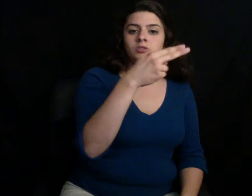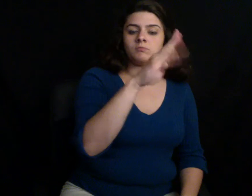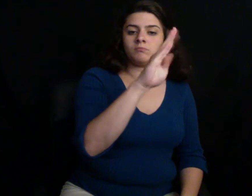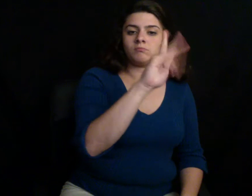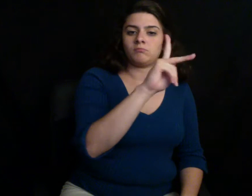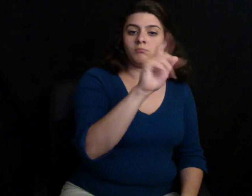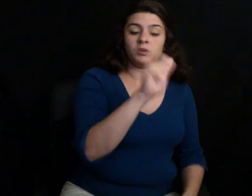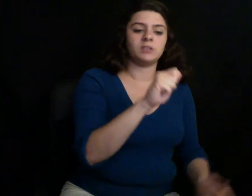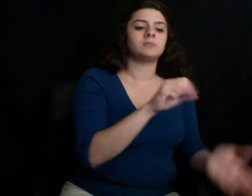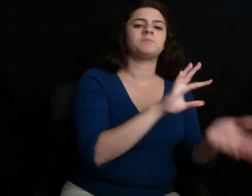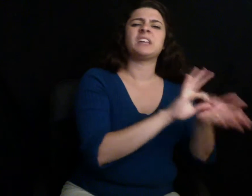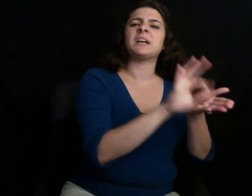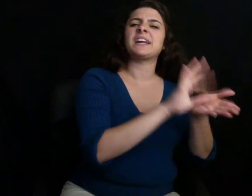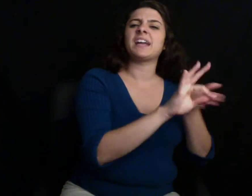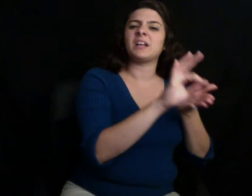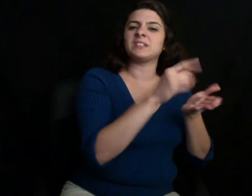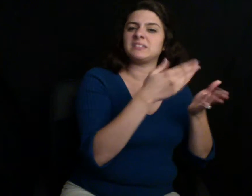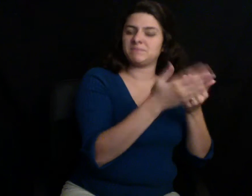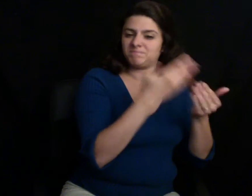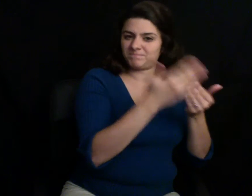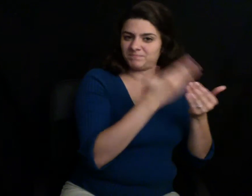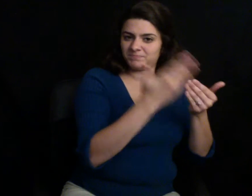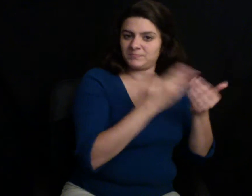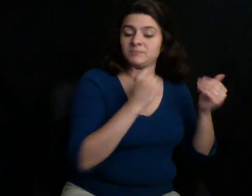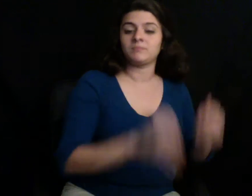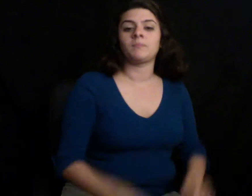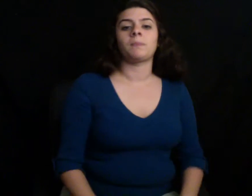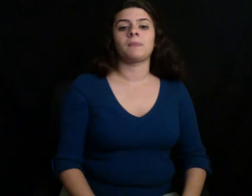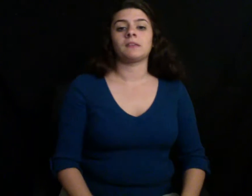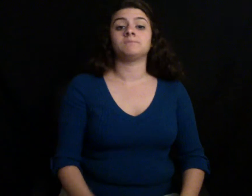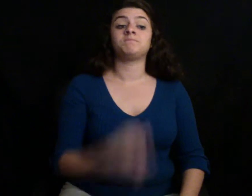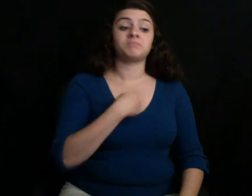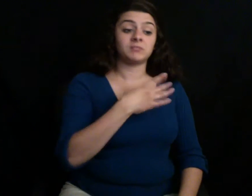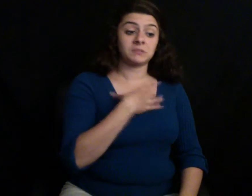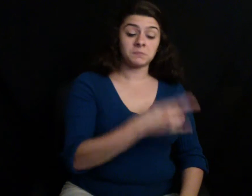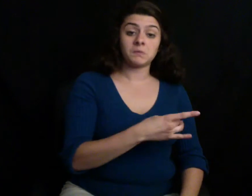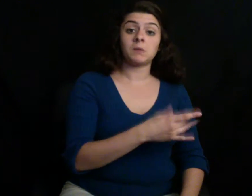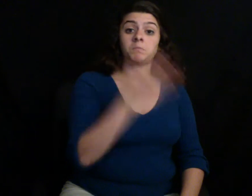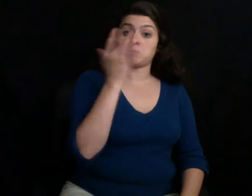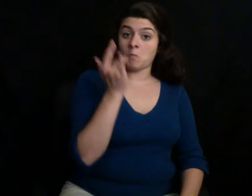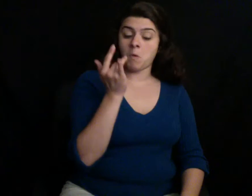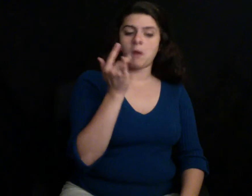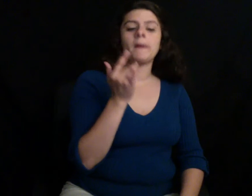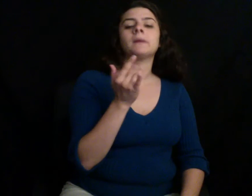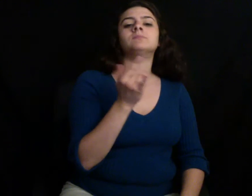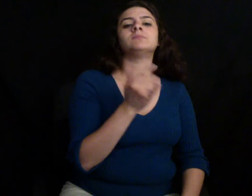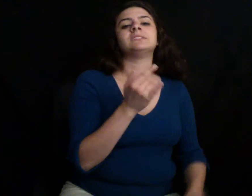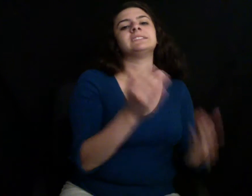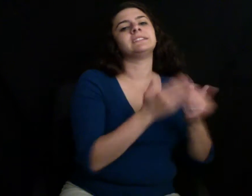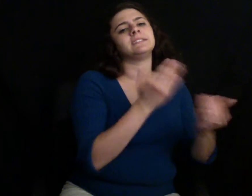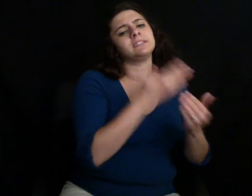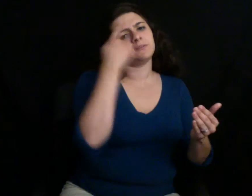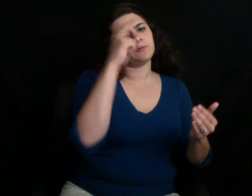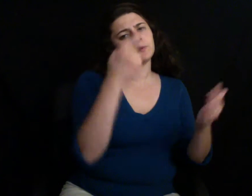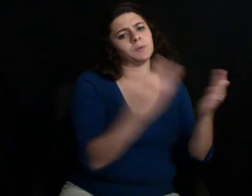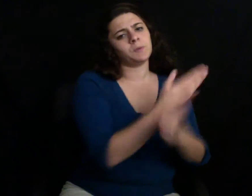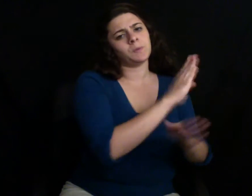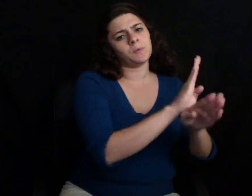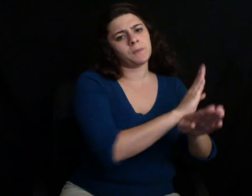accounting tasks like time tracking and invoicing a breeze. I'm a big fan of FreshBooks because it's especially designed for startups. For a 30-day free trial with